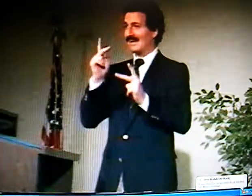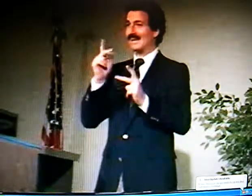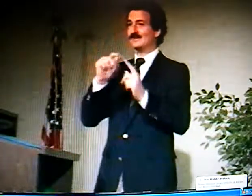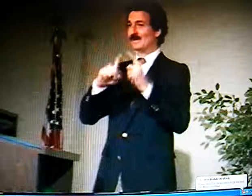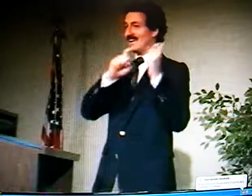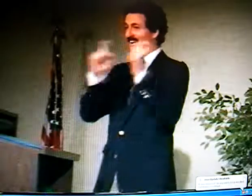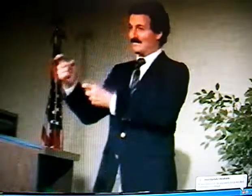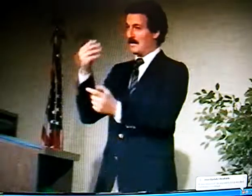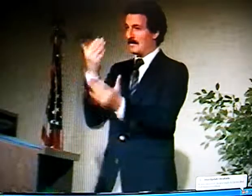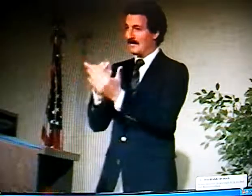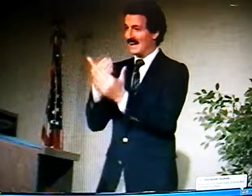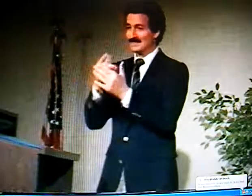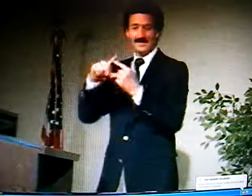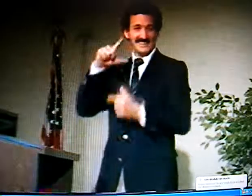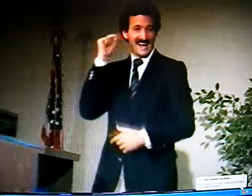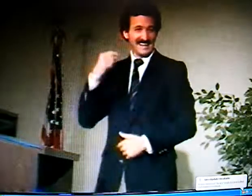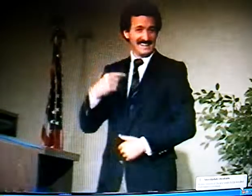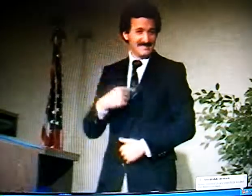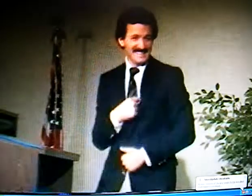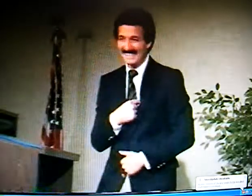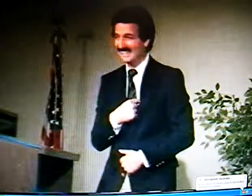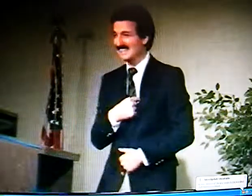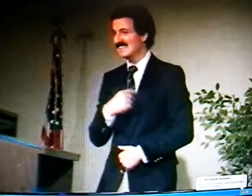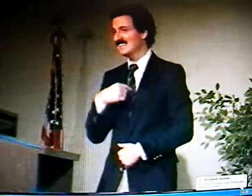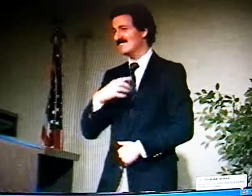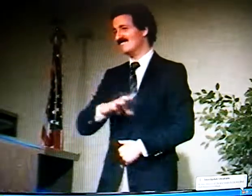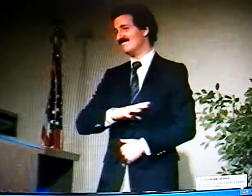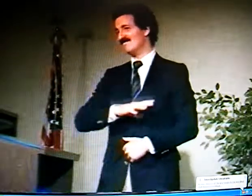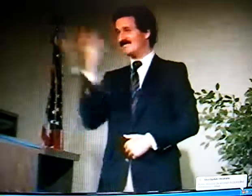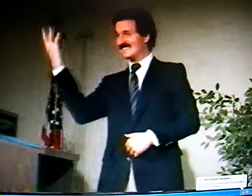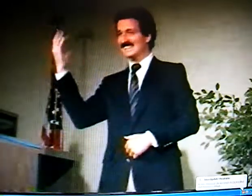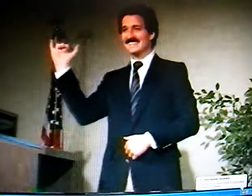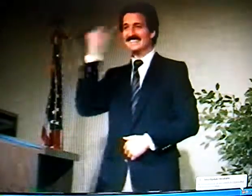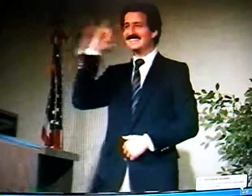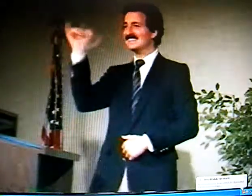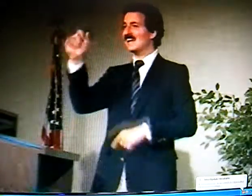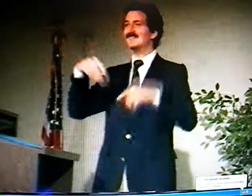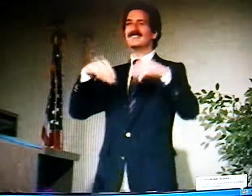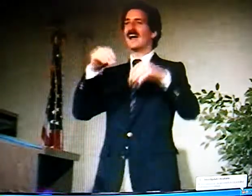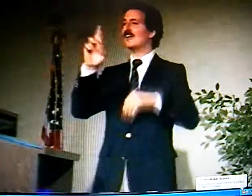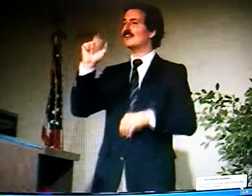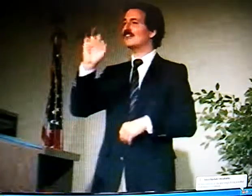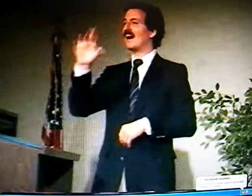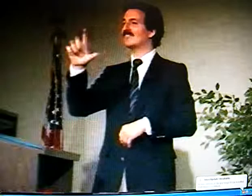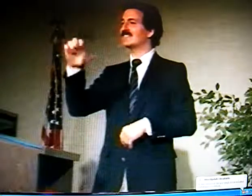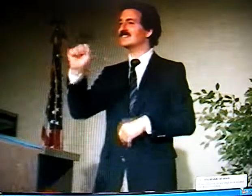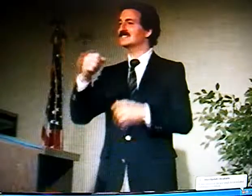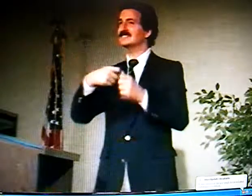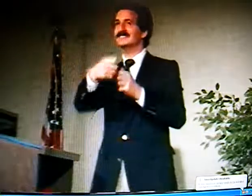I remember I would ask people to give money to Gallaudet. It was this crazy